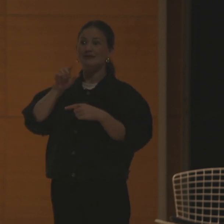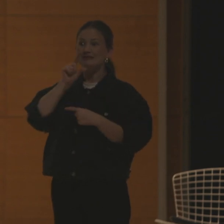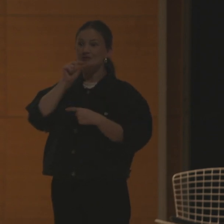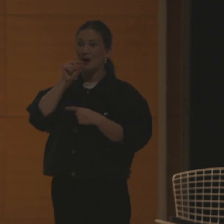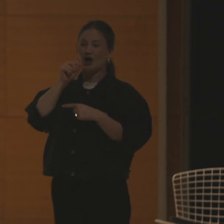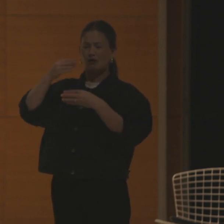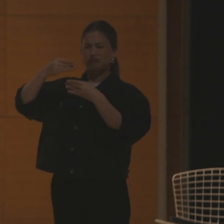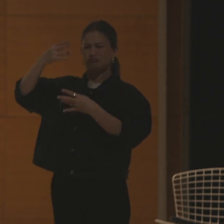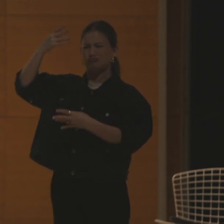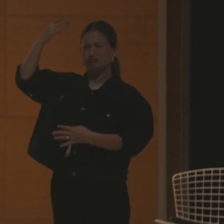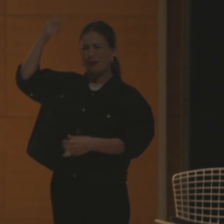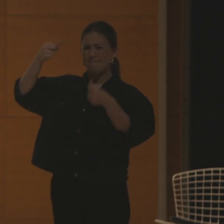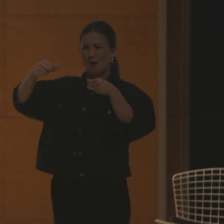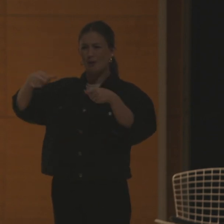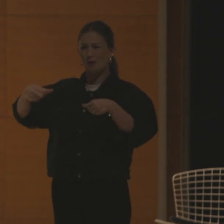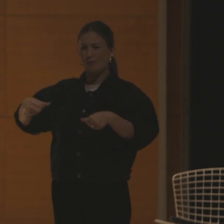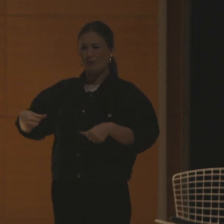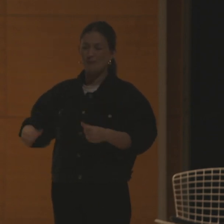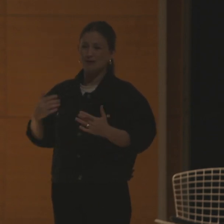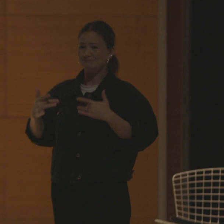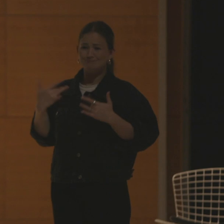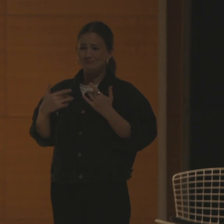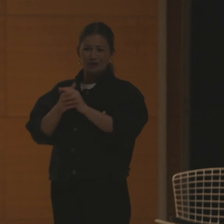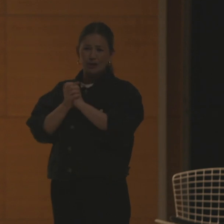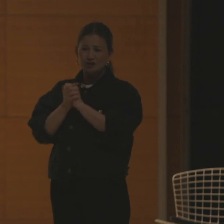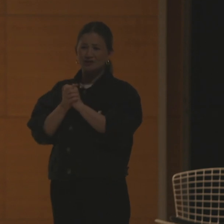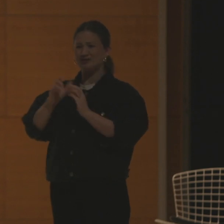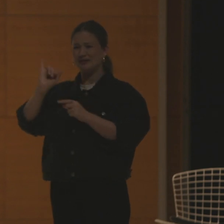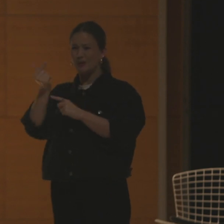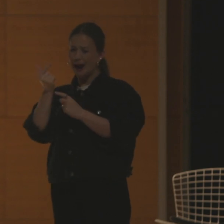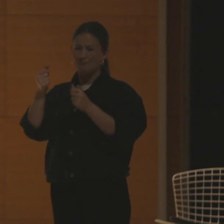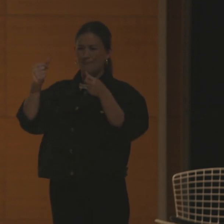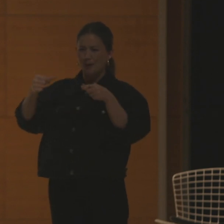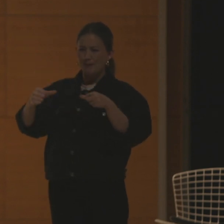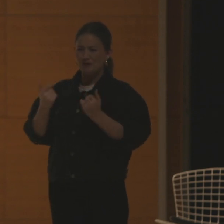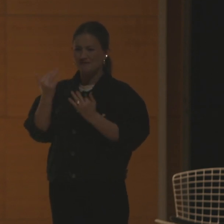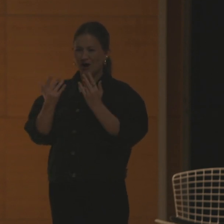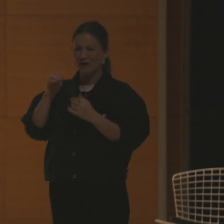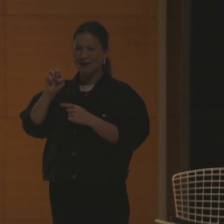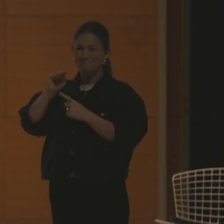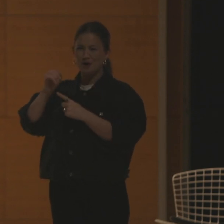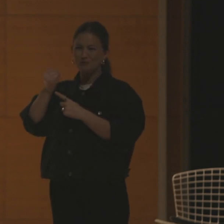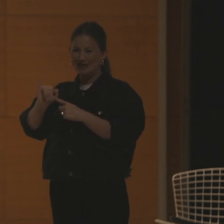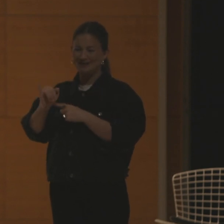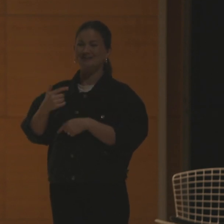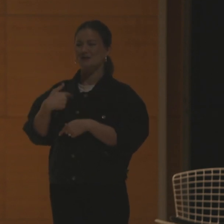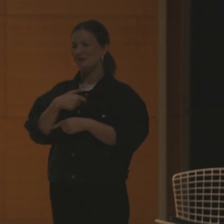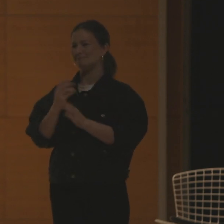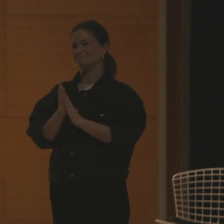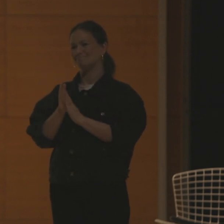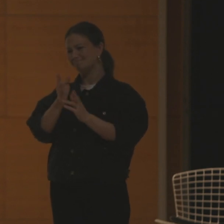with congratulations, and Instagram lights up with fire emojis, and we take the time to celebrate writers, and these have been